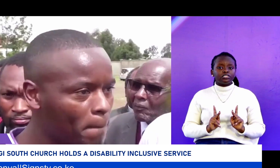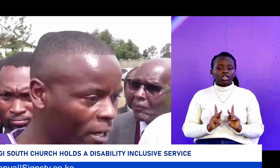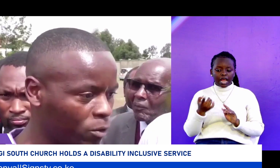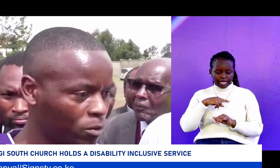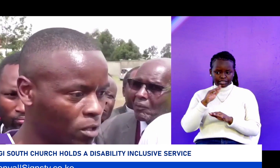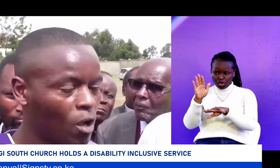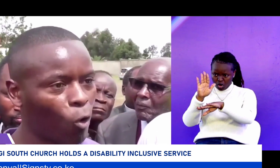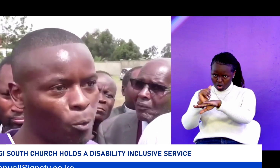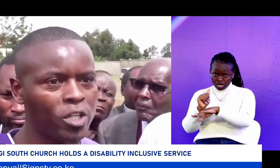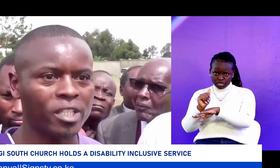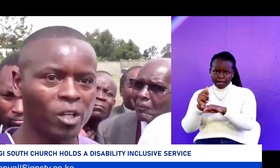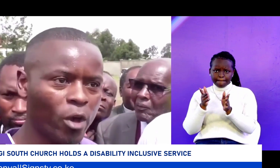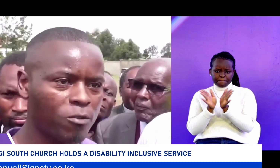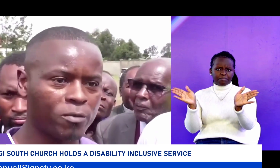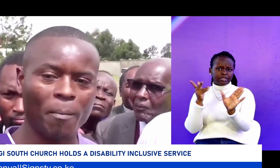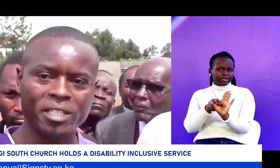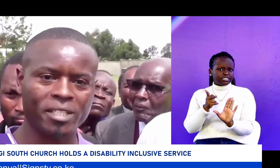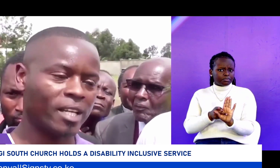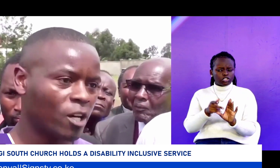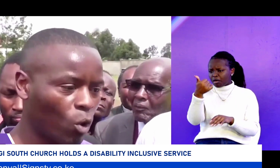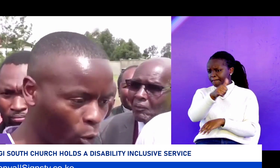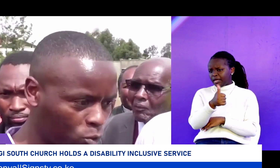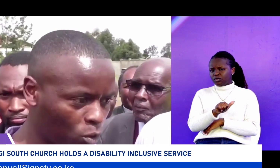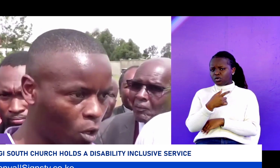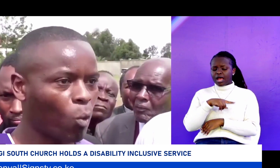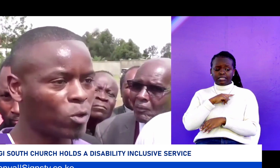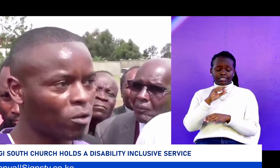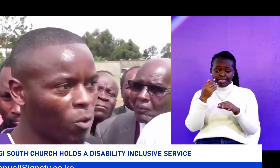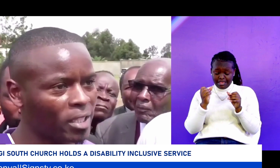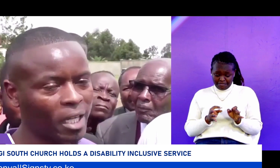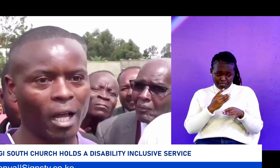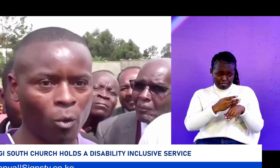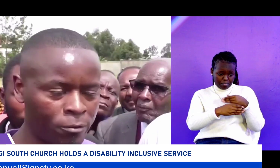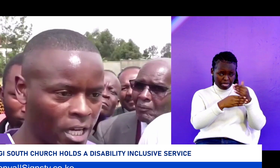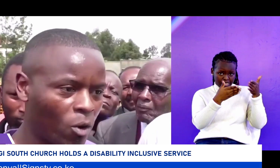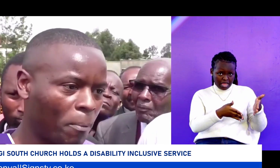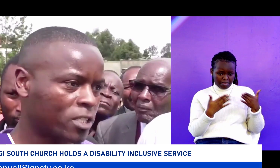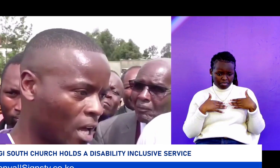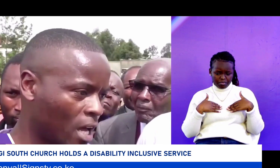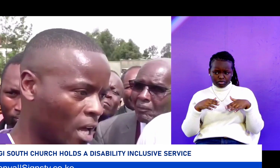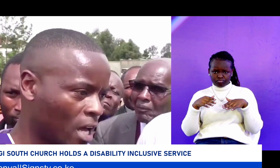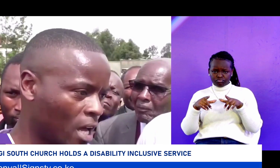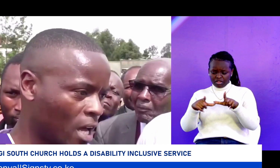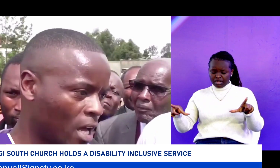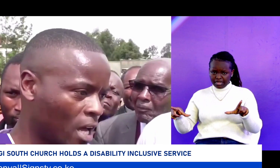bado. Community iko involved. Kama sisi inajengwa kwetu, watu wa viwanja wa vijana hapo wasi.